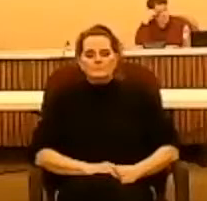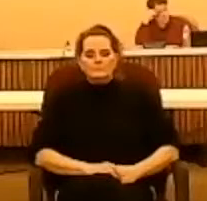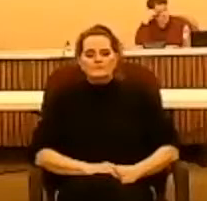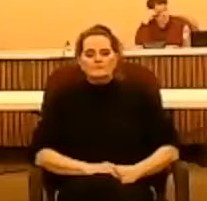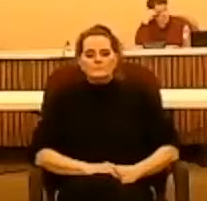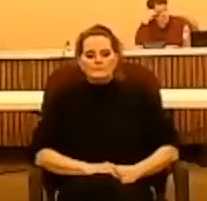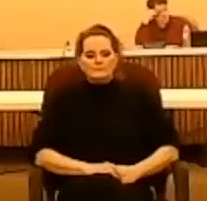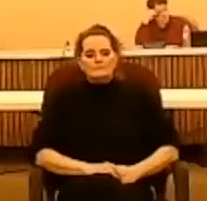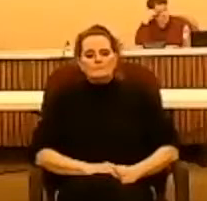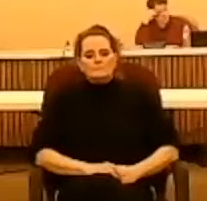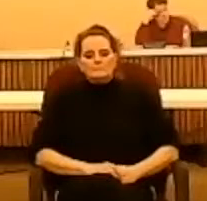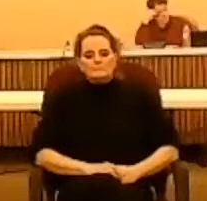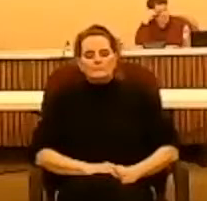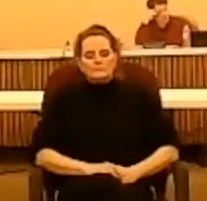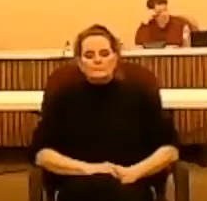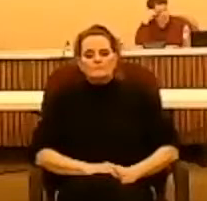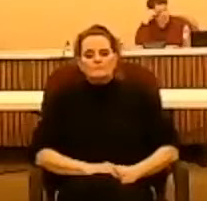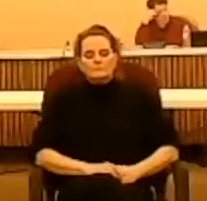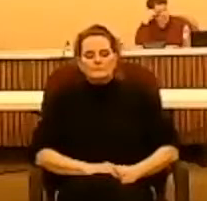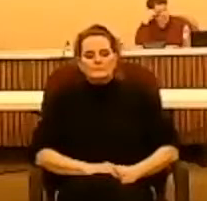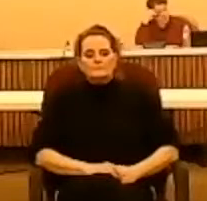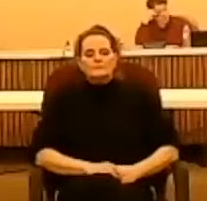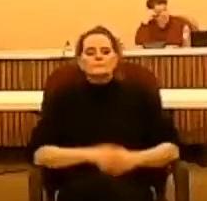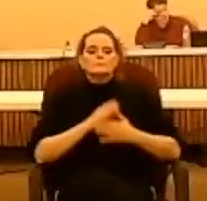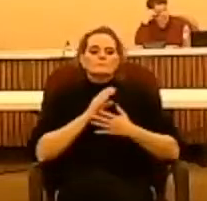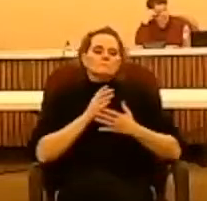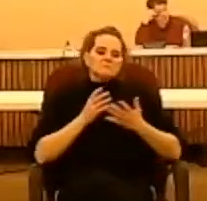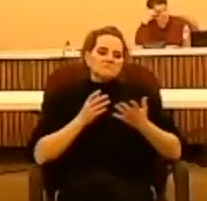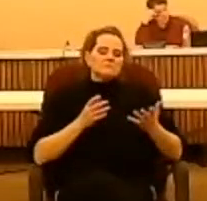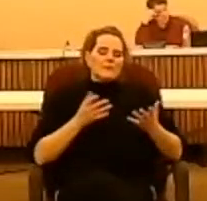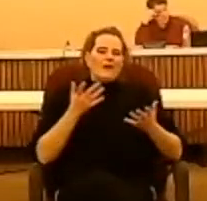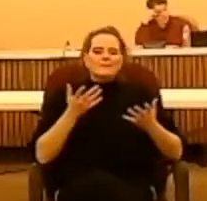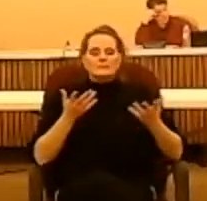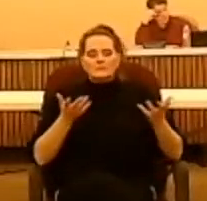with some of the stuff going on, such as the